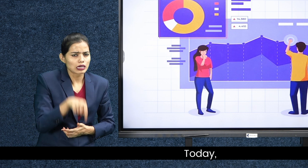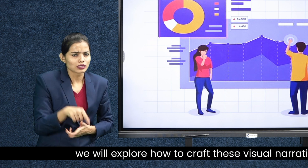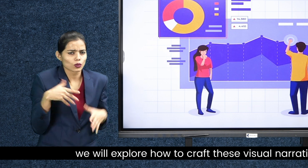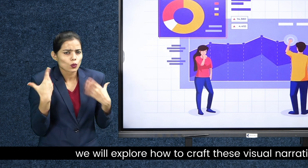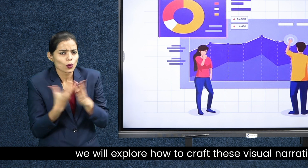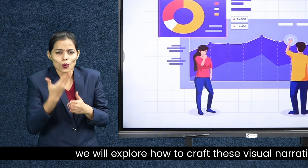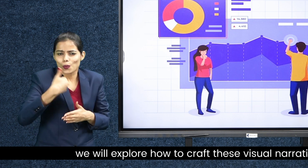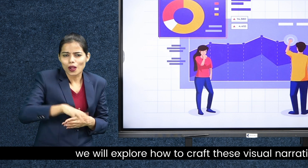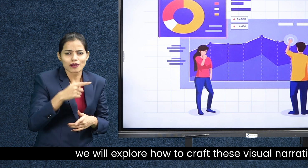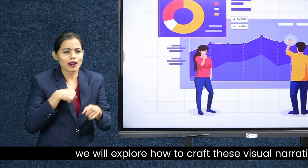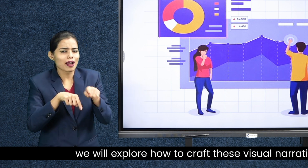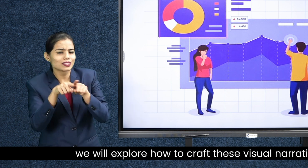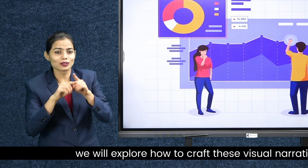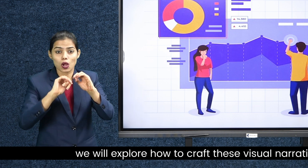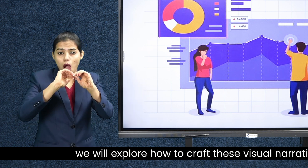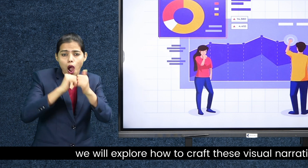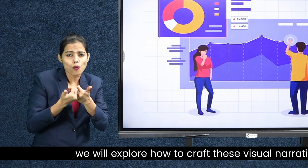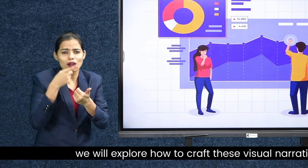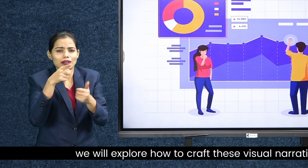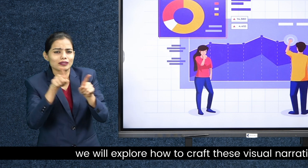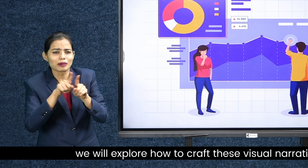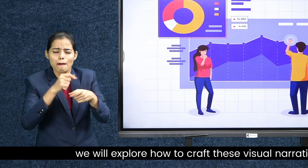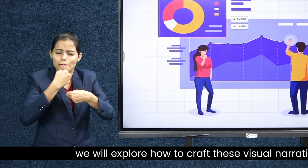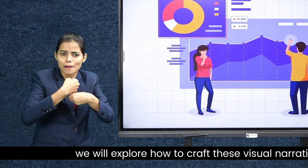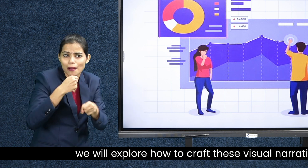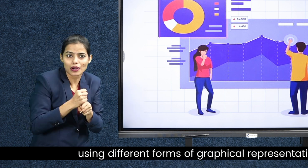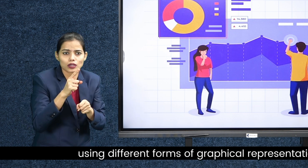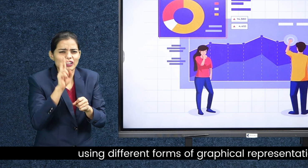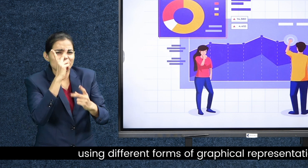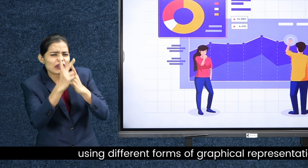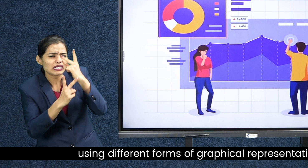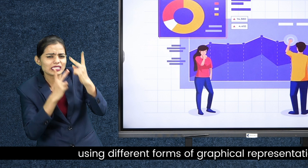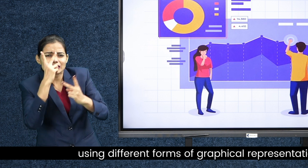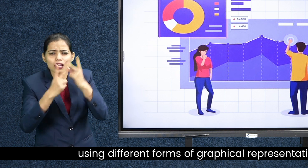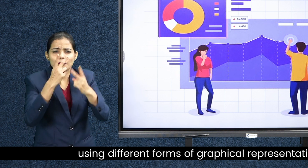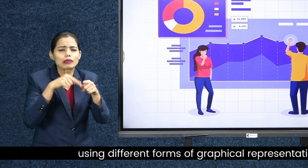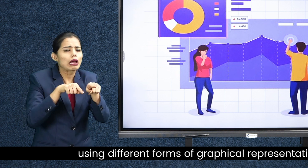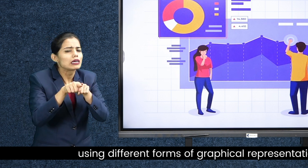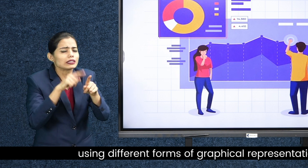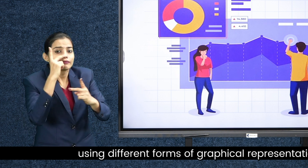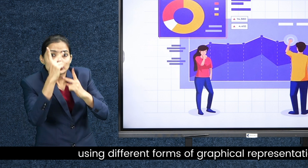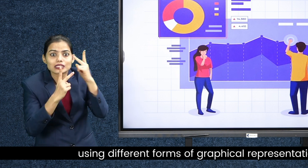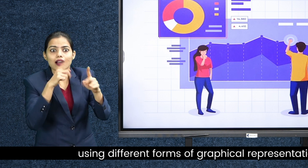Today, we will explore how to craft these visual narratives using different forms of graphical representation.